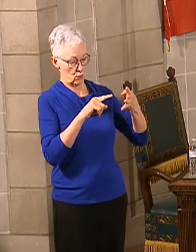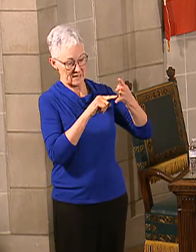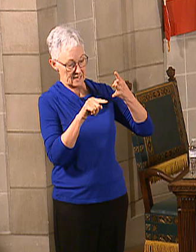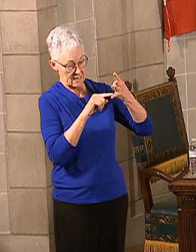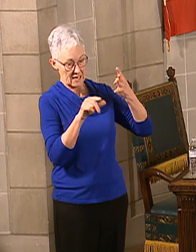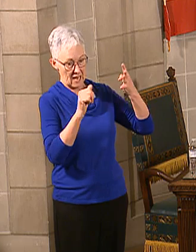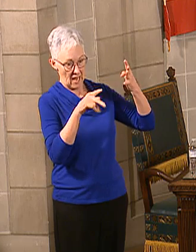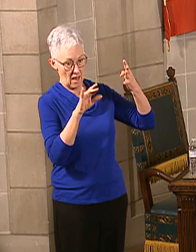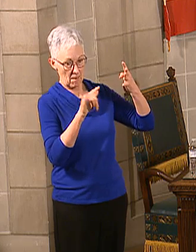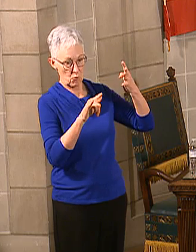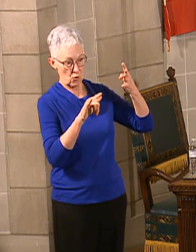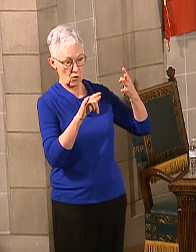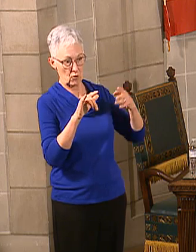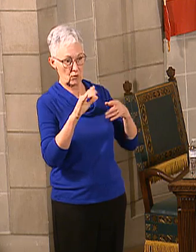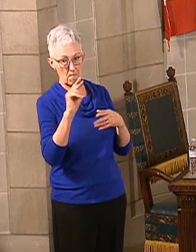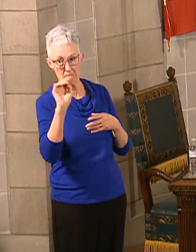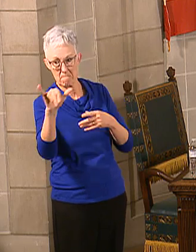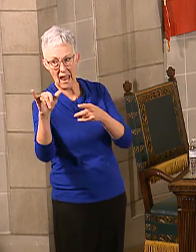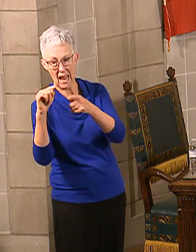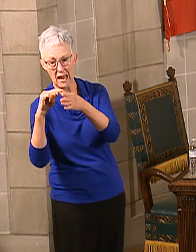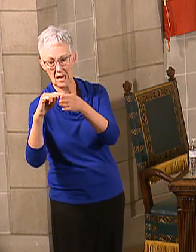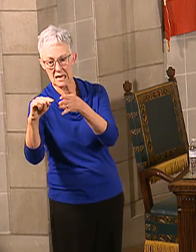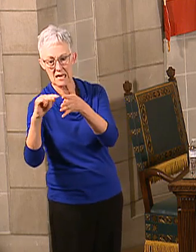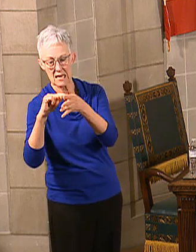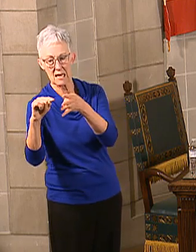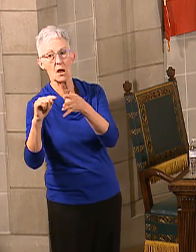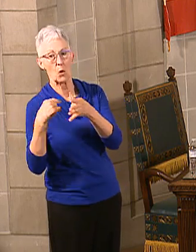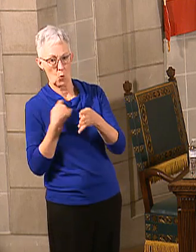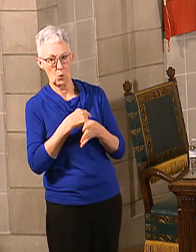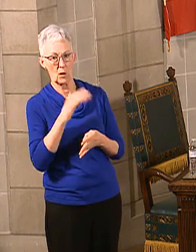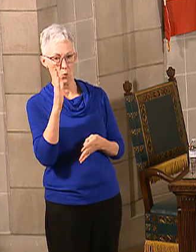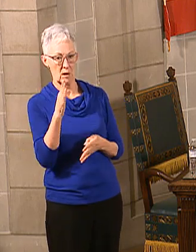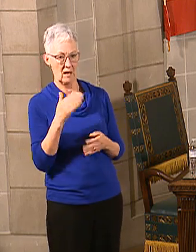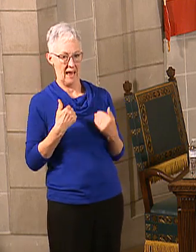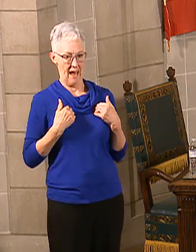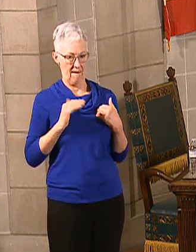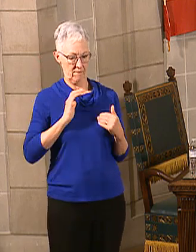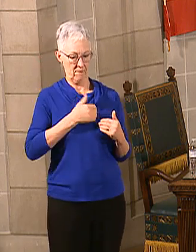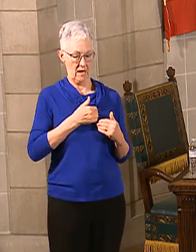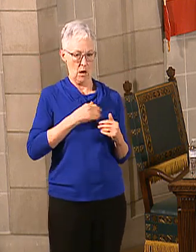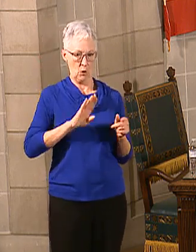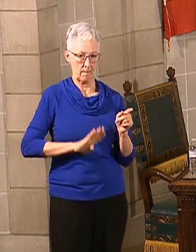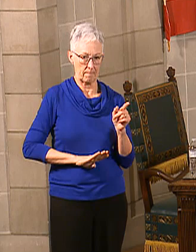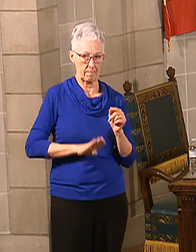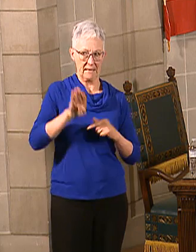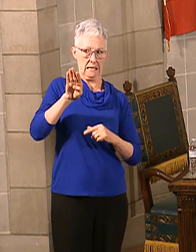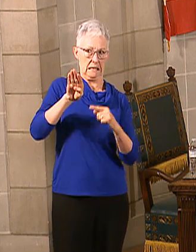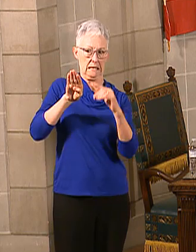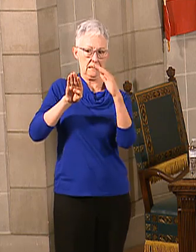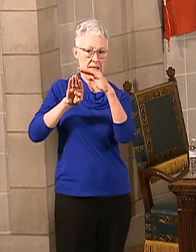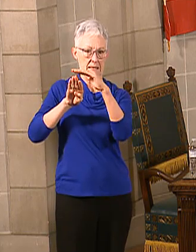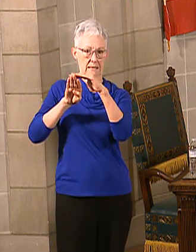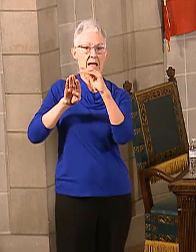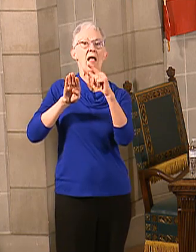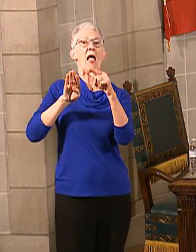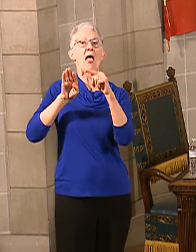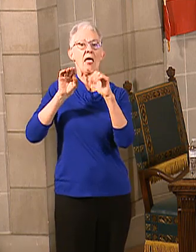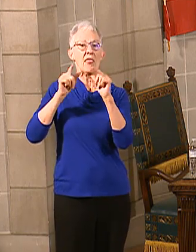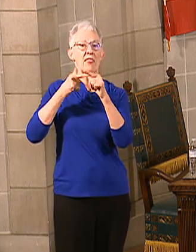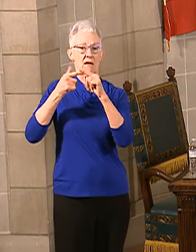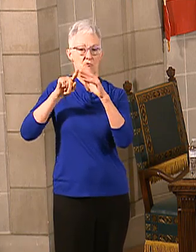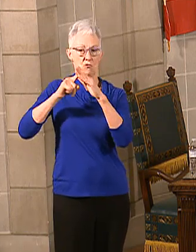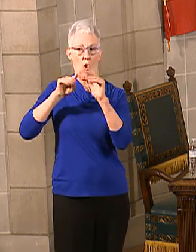we're going to reach the peak here in Nebraska of the coronavirus spread. And yes, we are working to draw that out, slow it